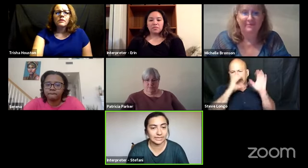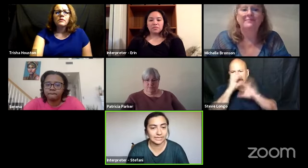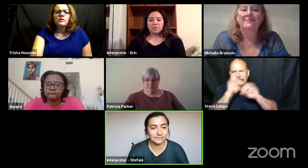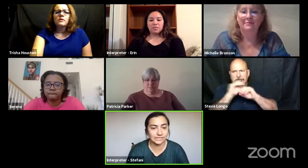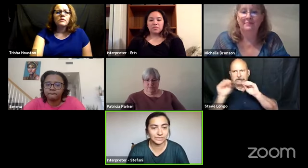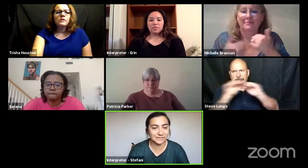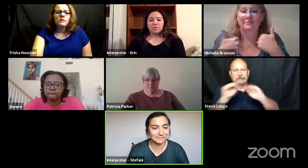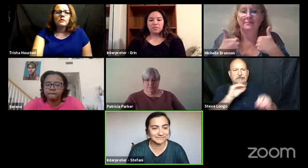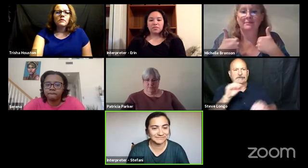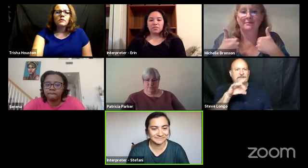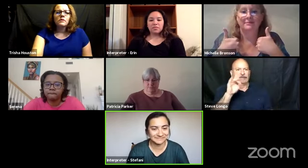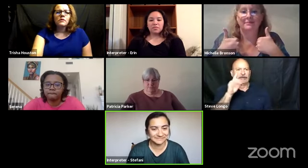this fiscal year.